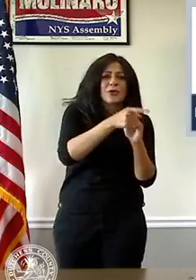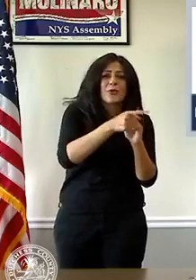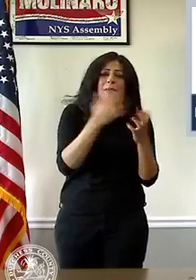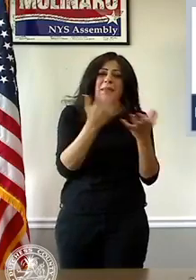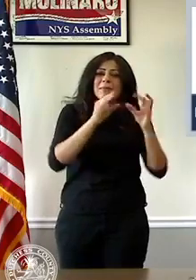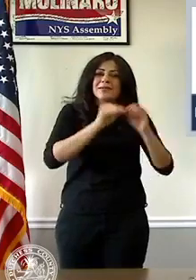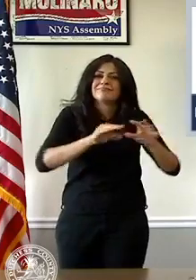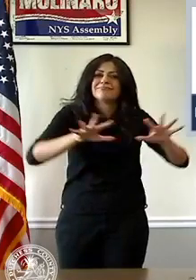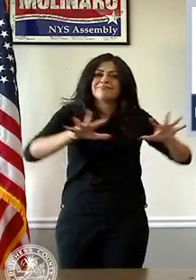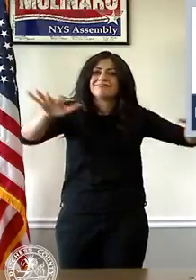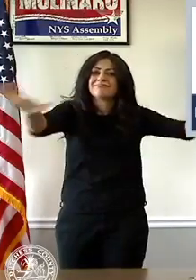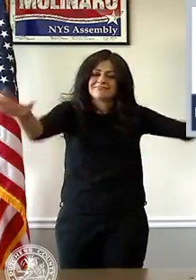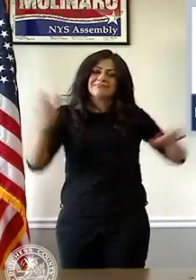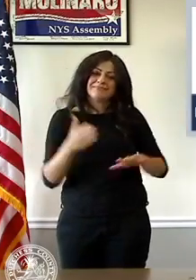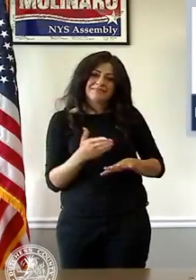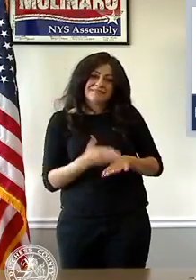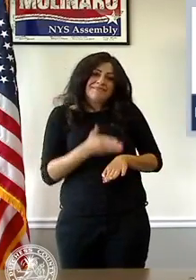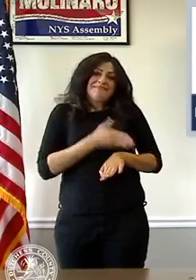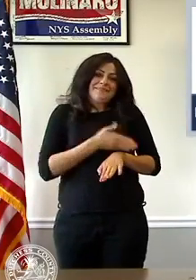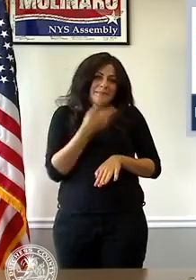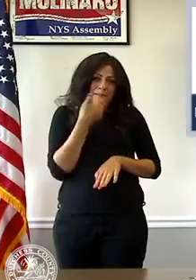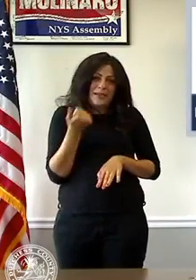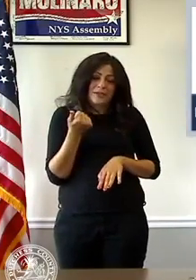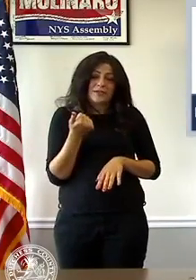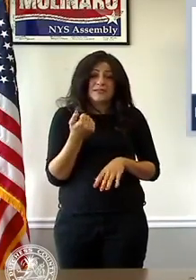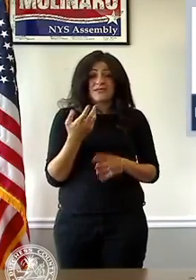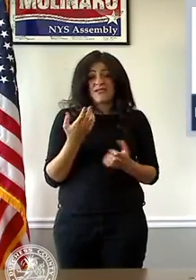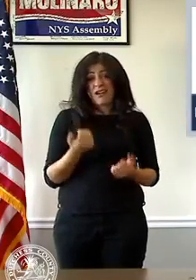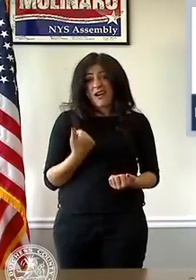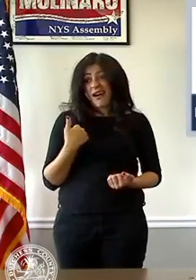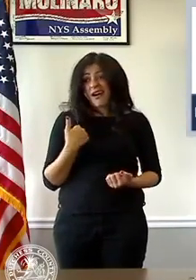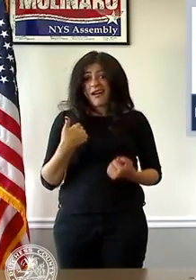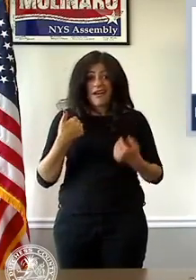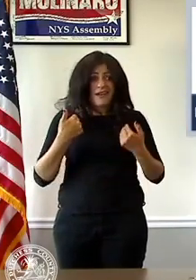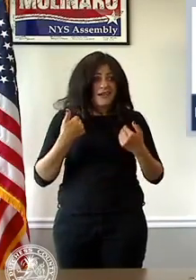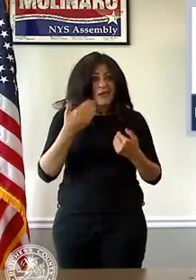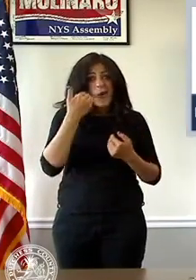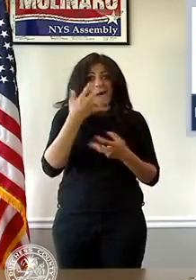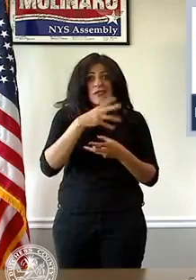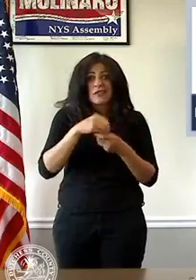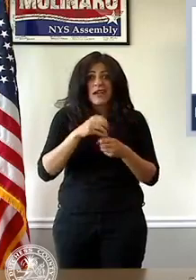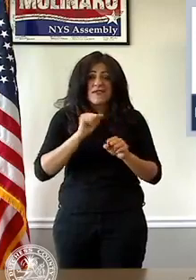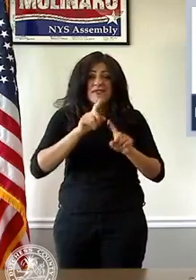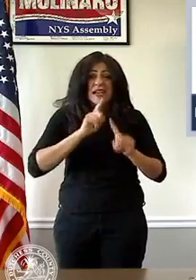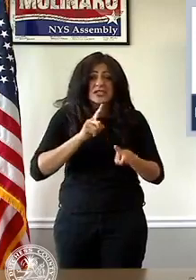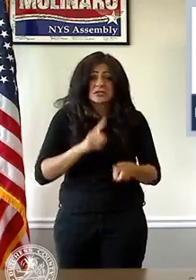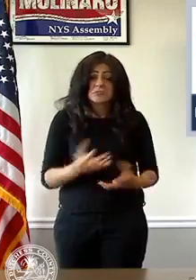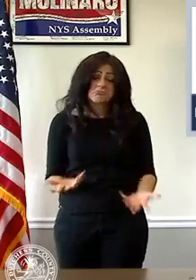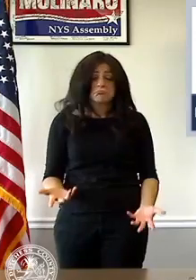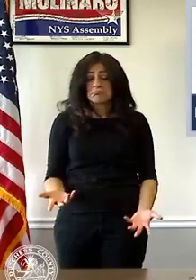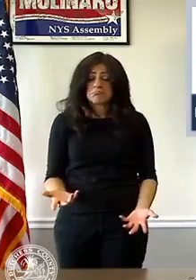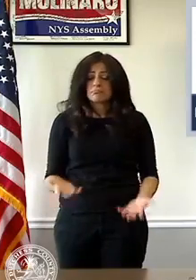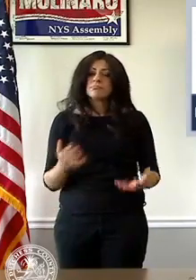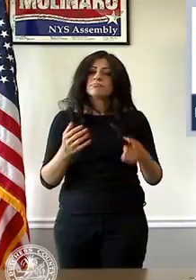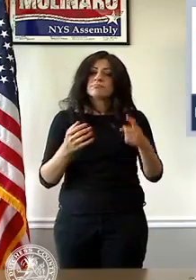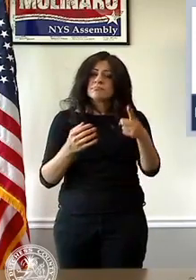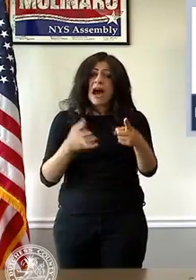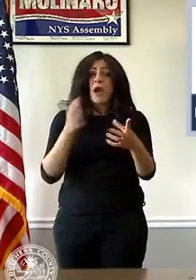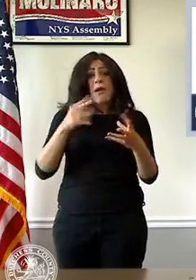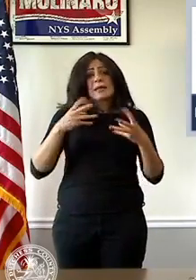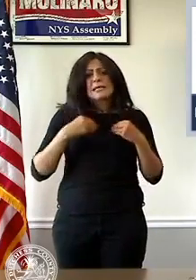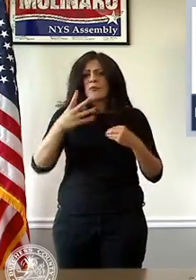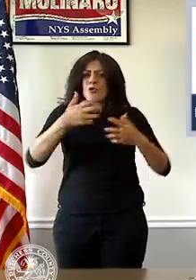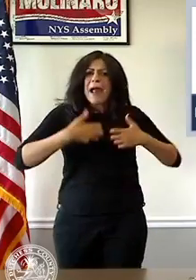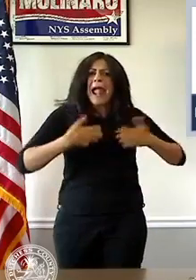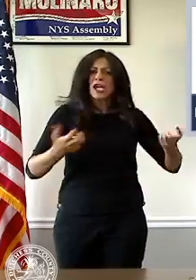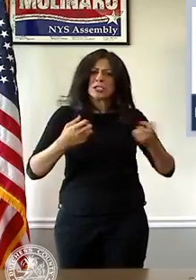better. I don't have the answers for you. I really don't. I don't have all of them. I'll try to respond to you. I'll accept the beatings and the